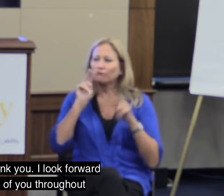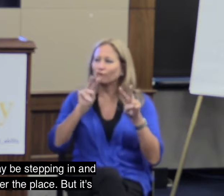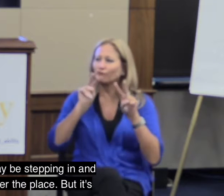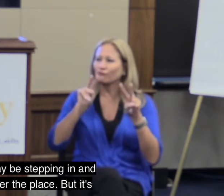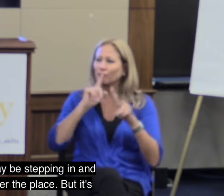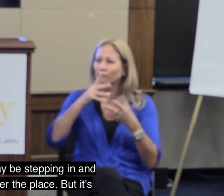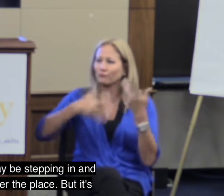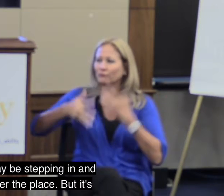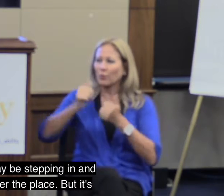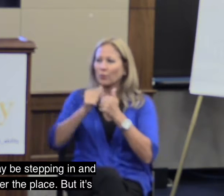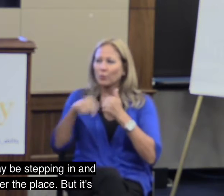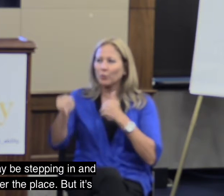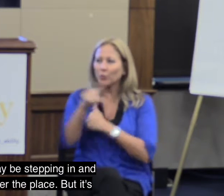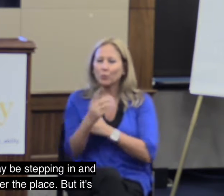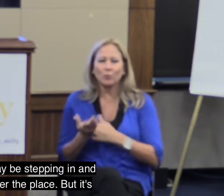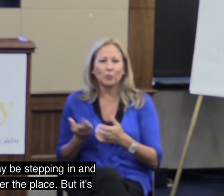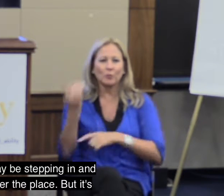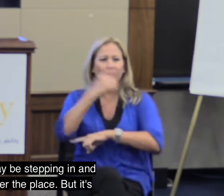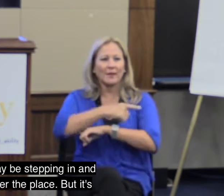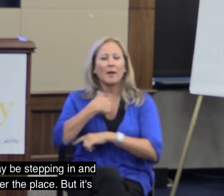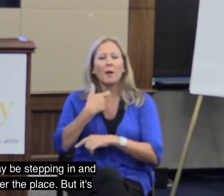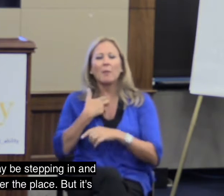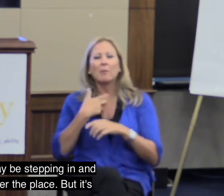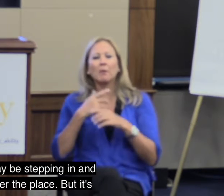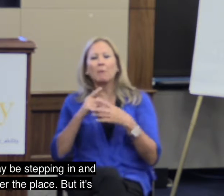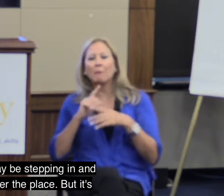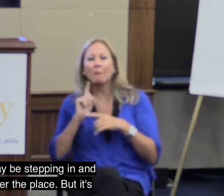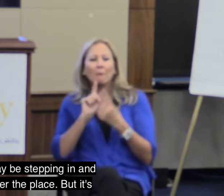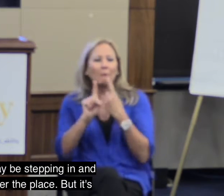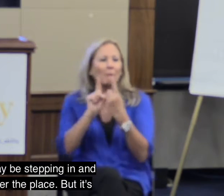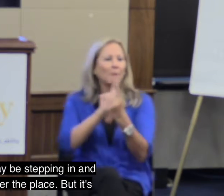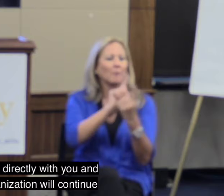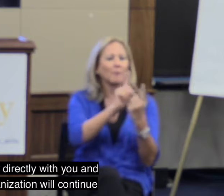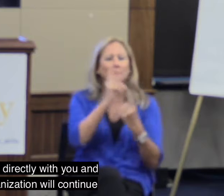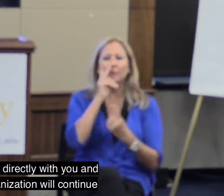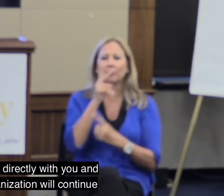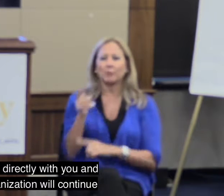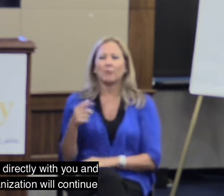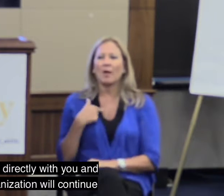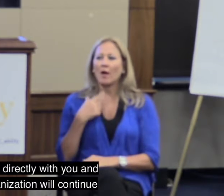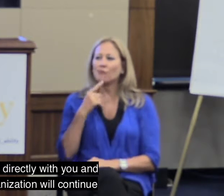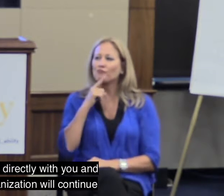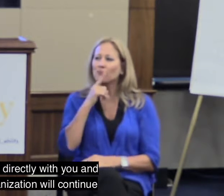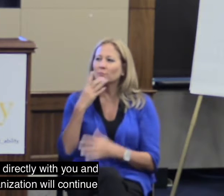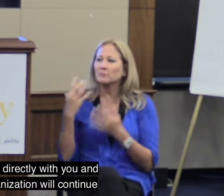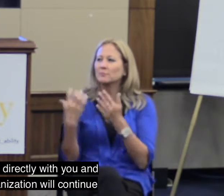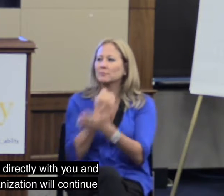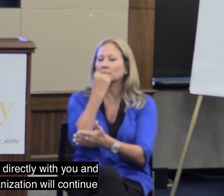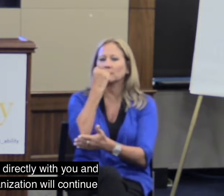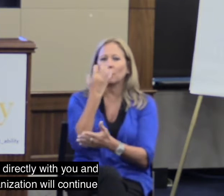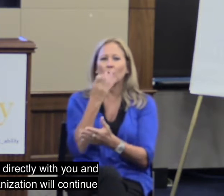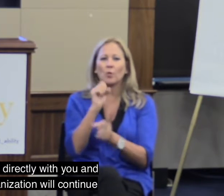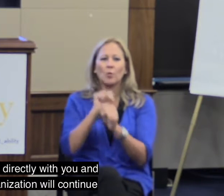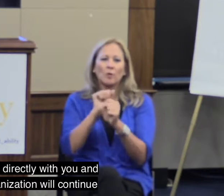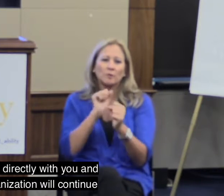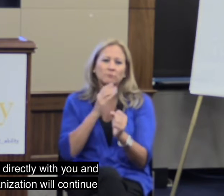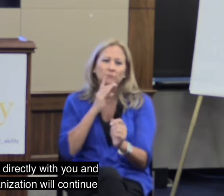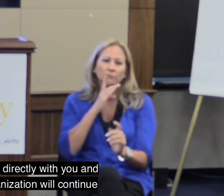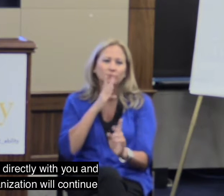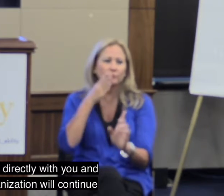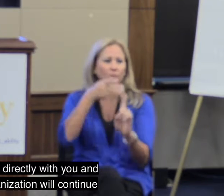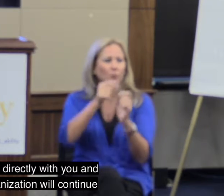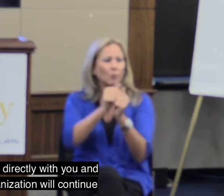of you throughout the whole day, so I may be stepping in and out and running all over the place, but it's because I want to work directly with you,